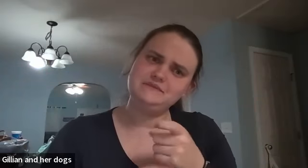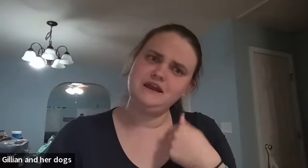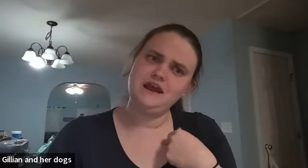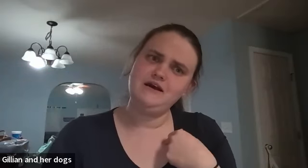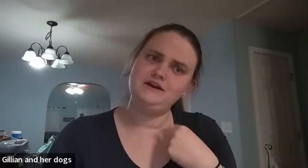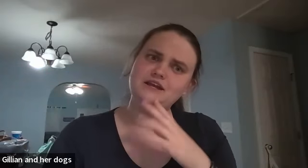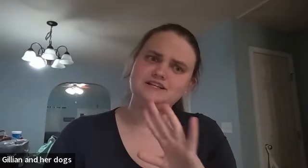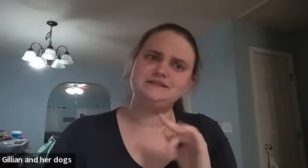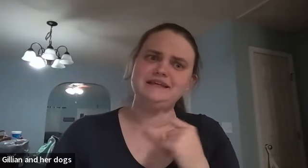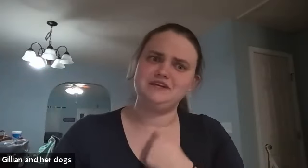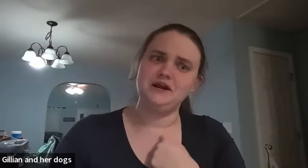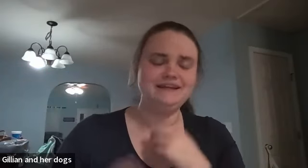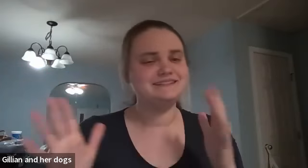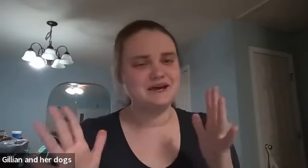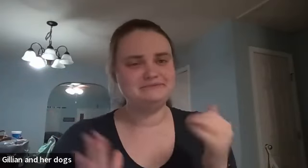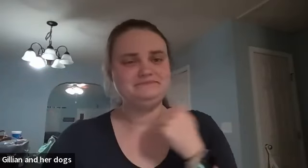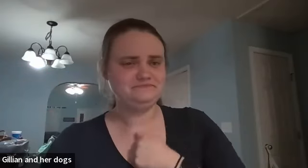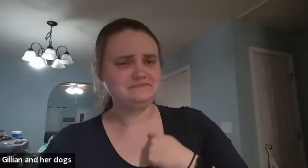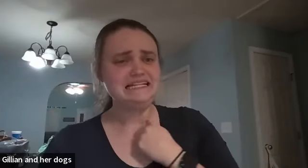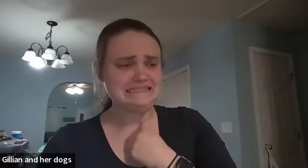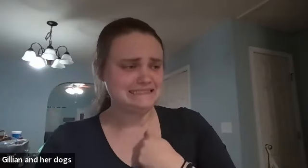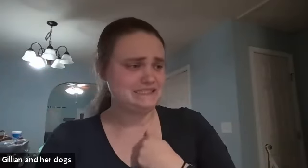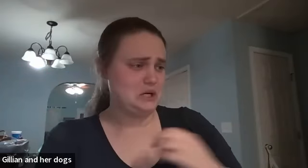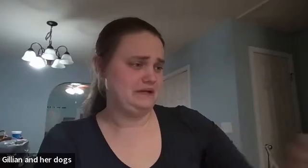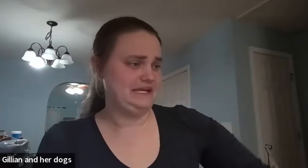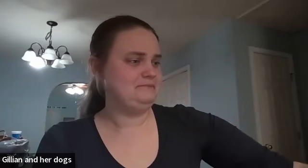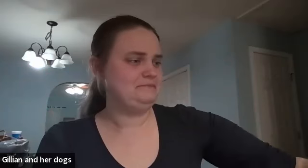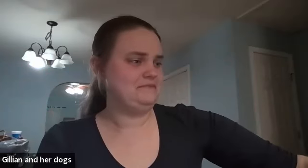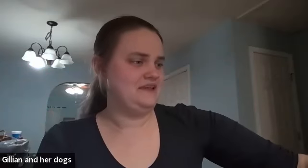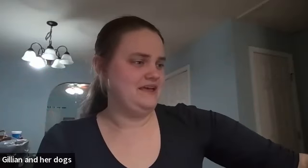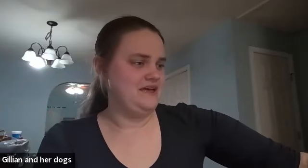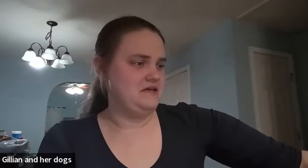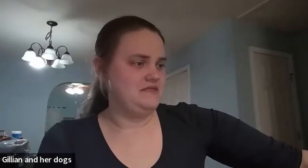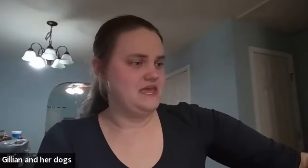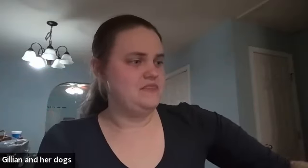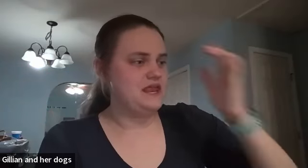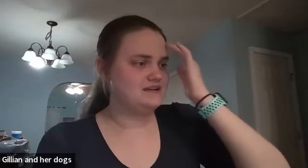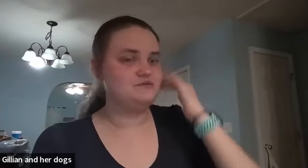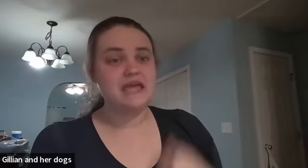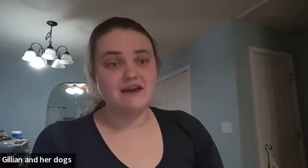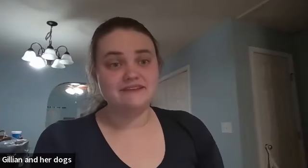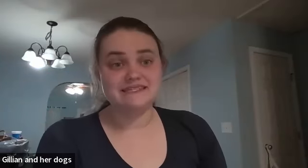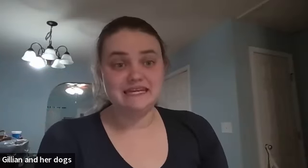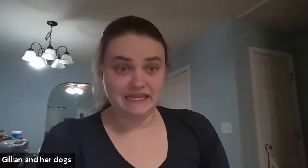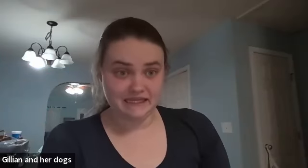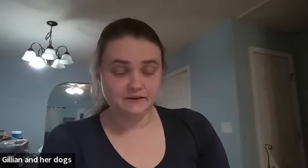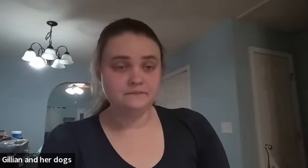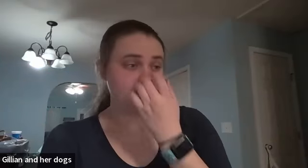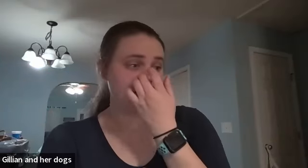me right now? Or are you actually like, sorry? So sorry. Then the next one we have is need. This